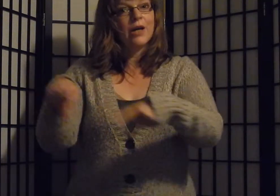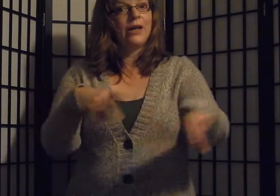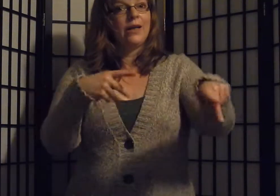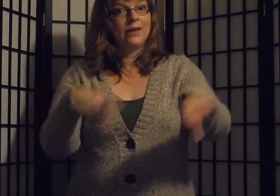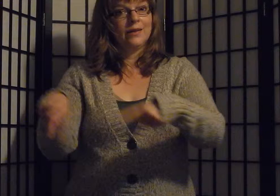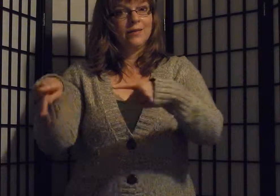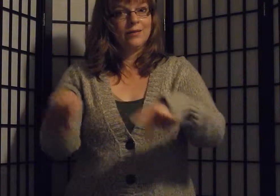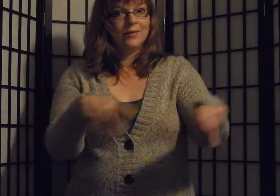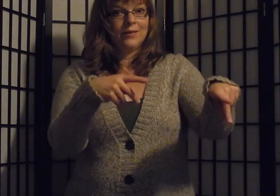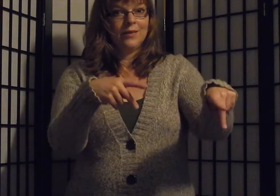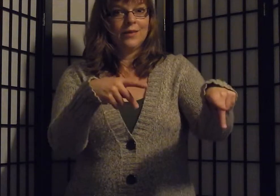Party.